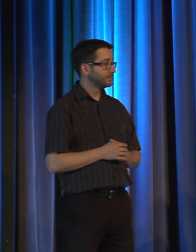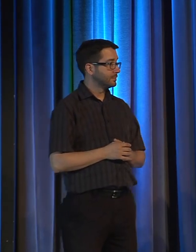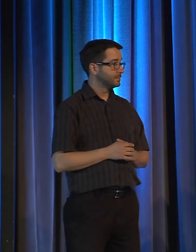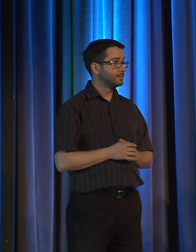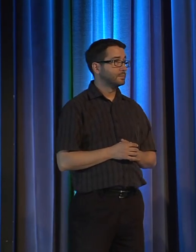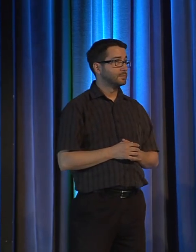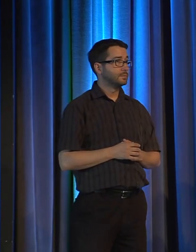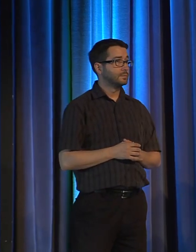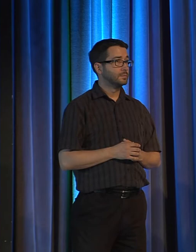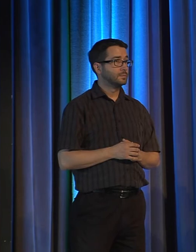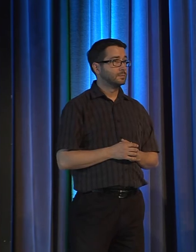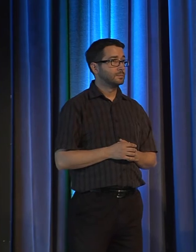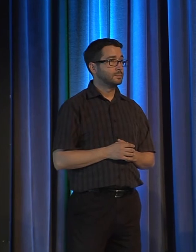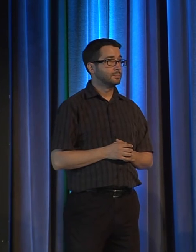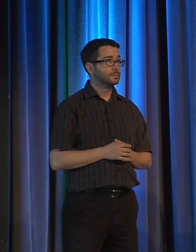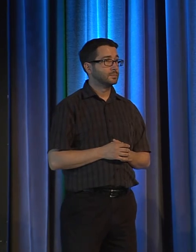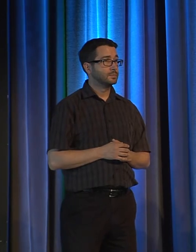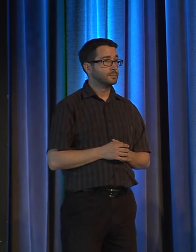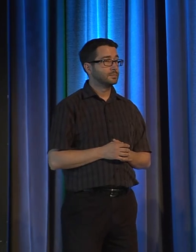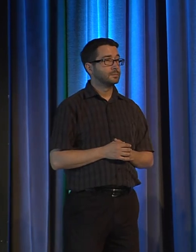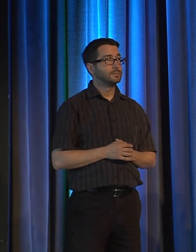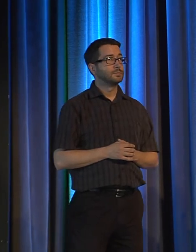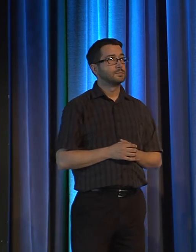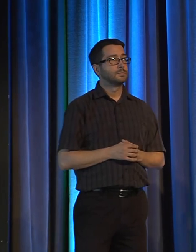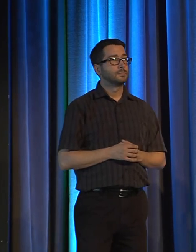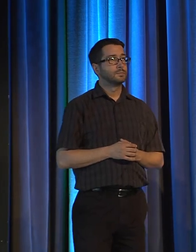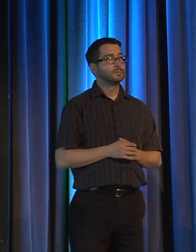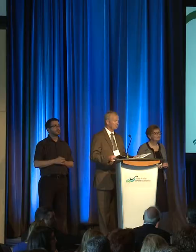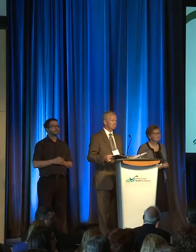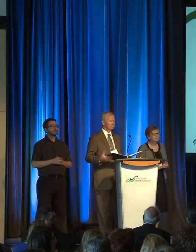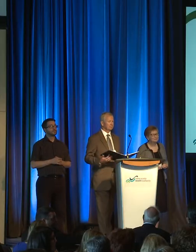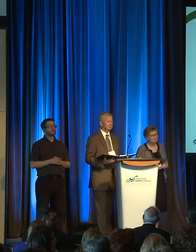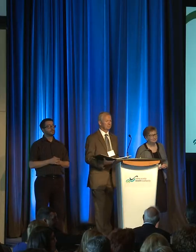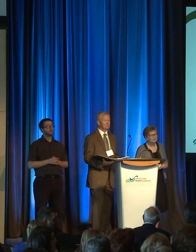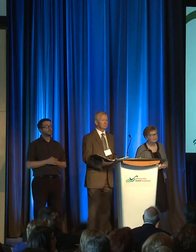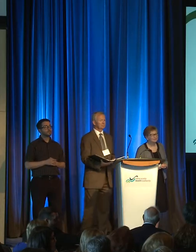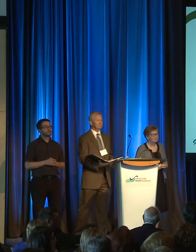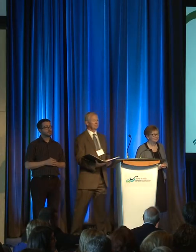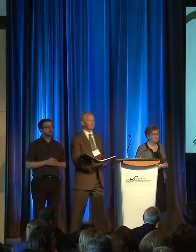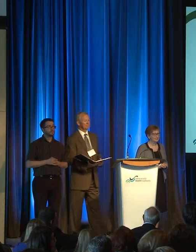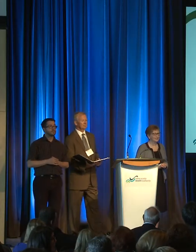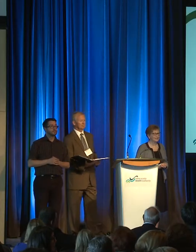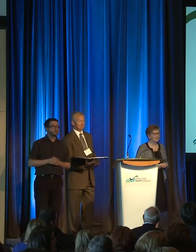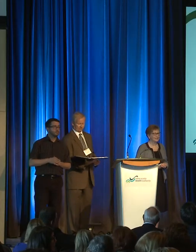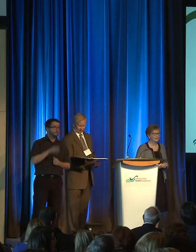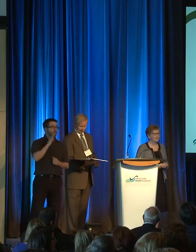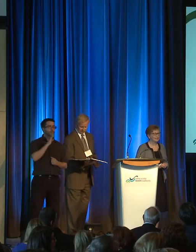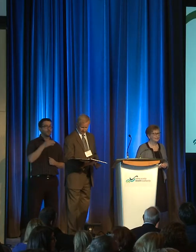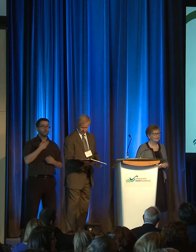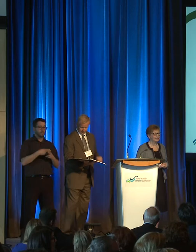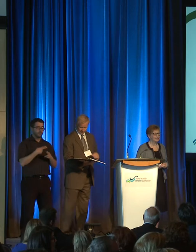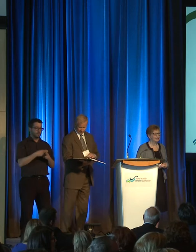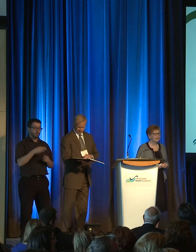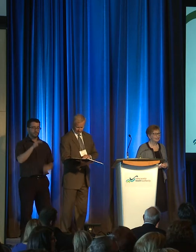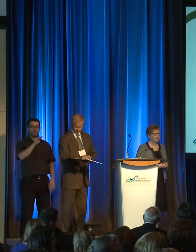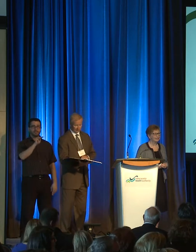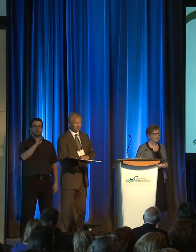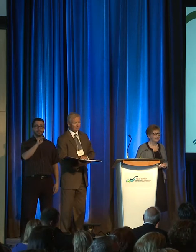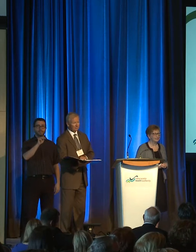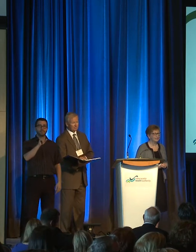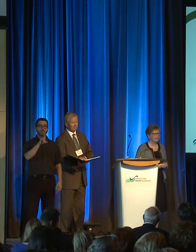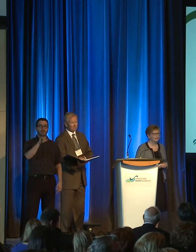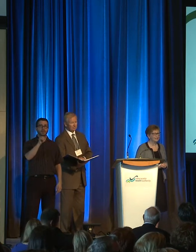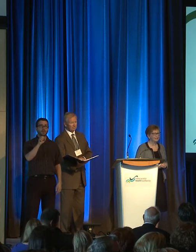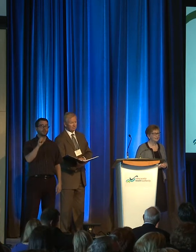There's a question back here. Oh, is there one back here? Great. Thanks. Hello, my name is Pamela McGean. I'm the Executive Director of the